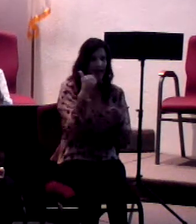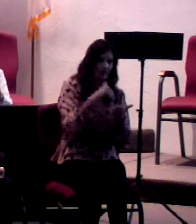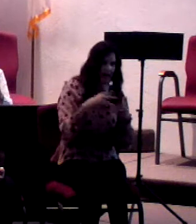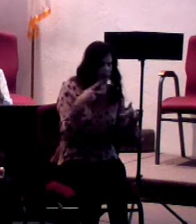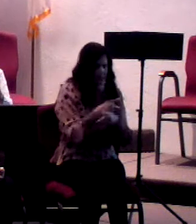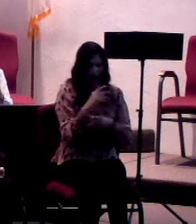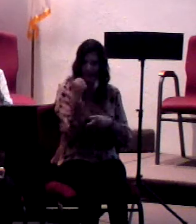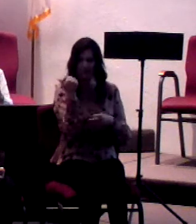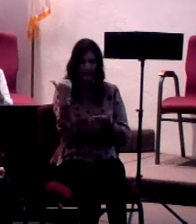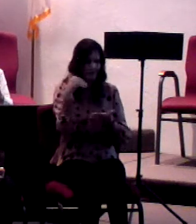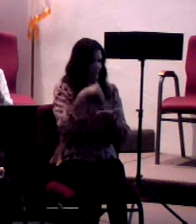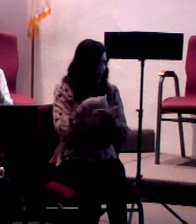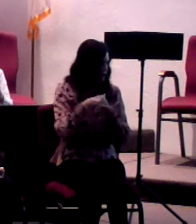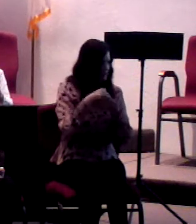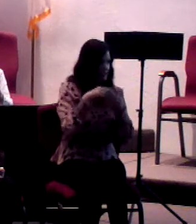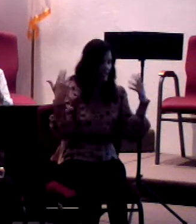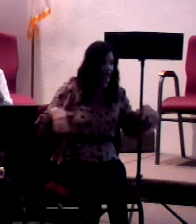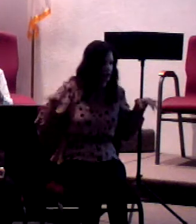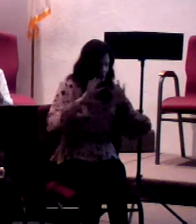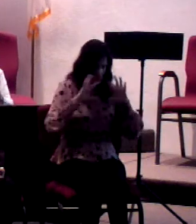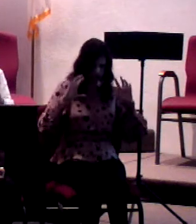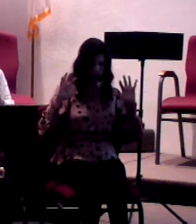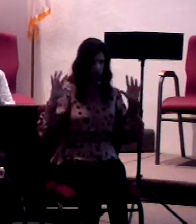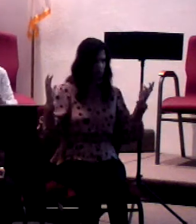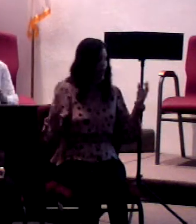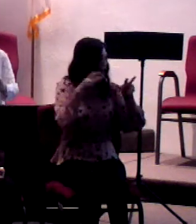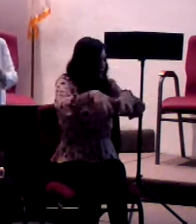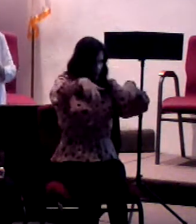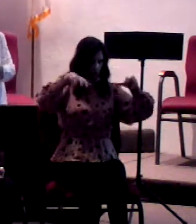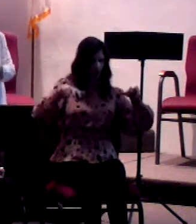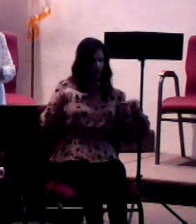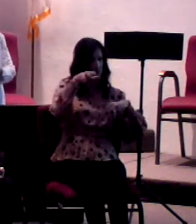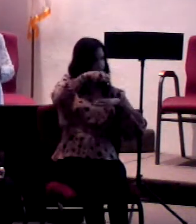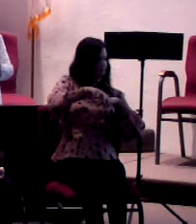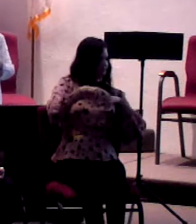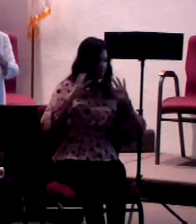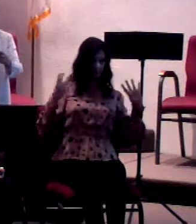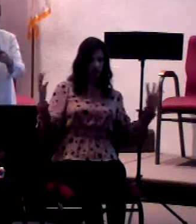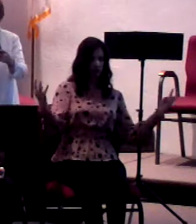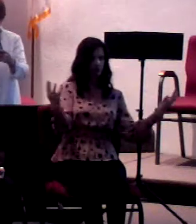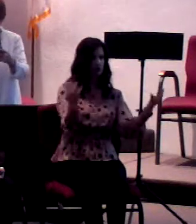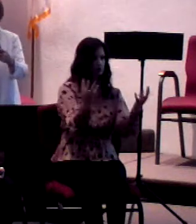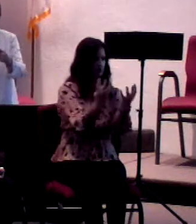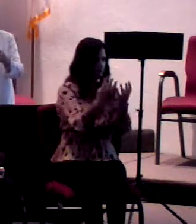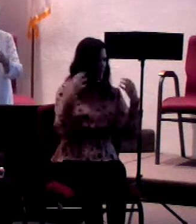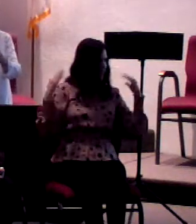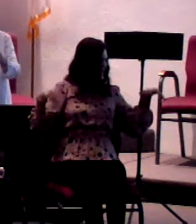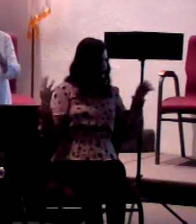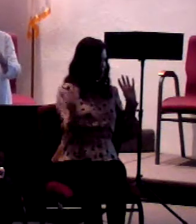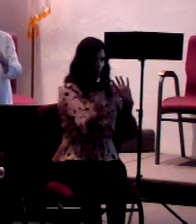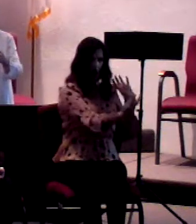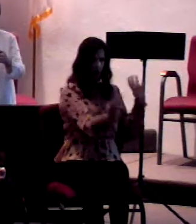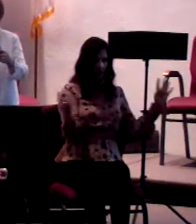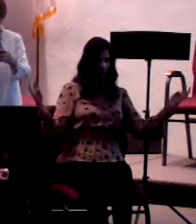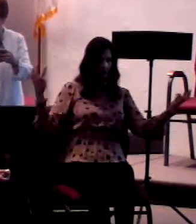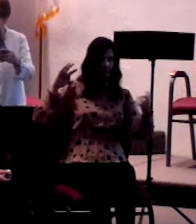and 10,000 times 10,000. They encircled the throne and the living creatures and the elders. In a